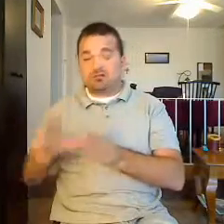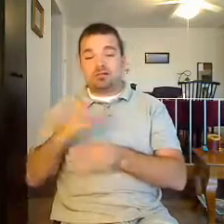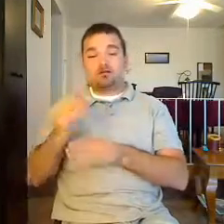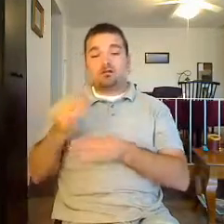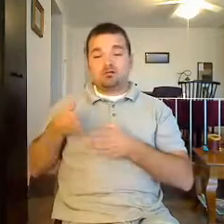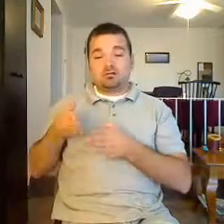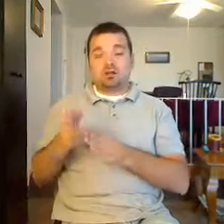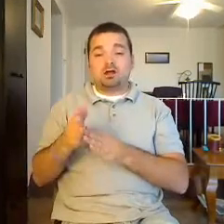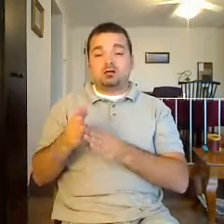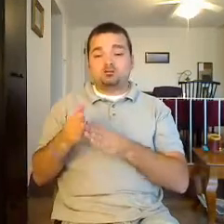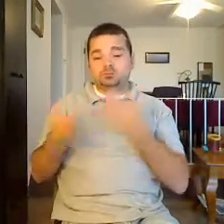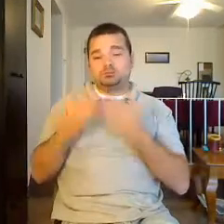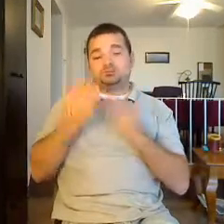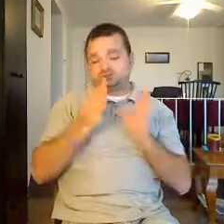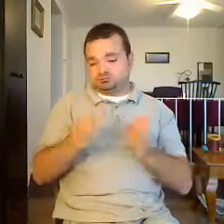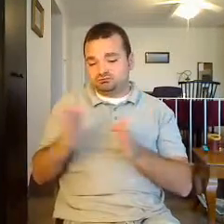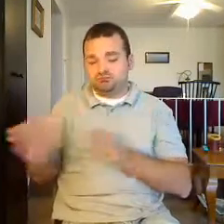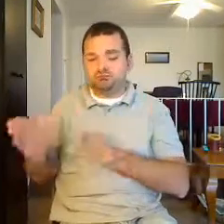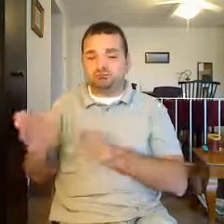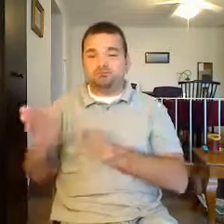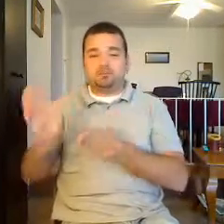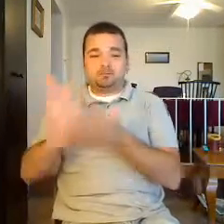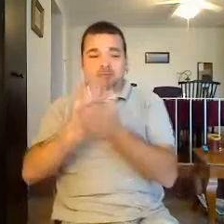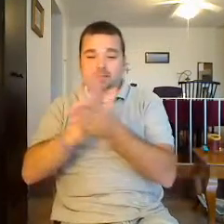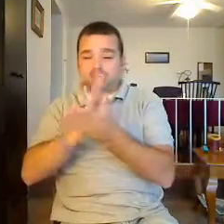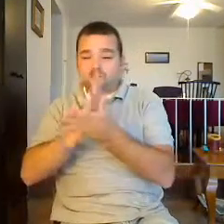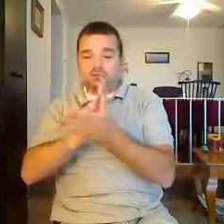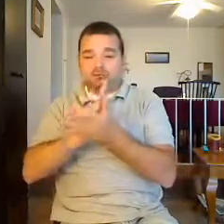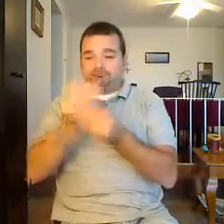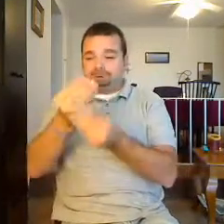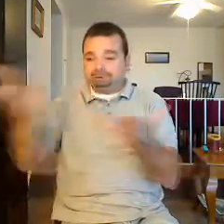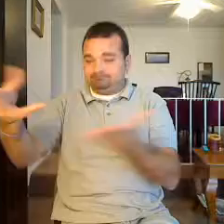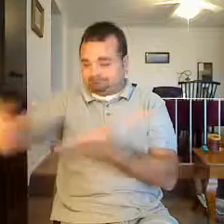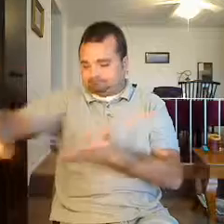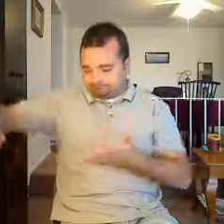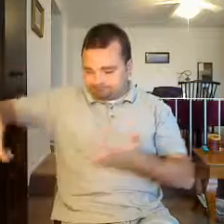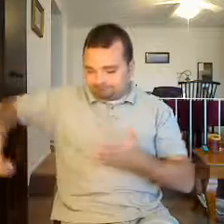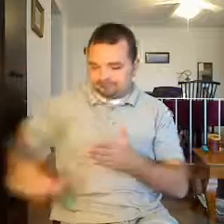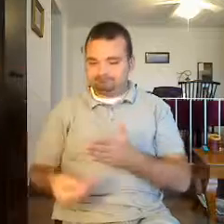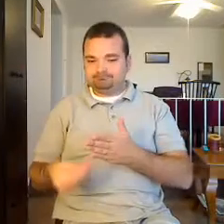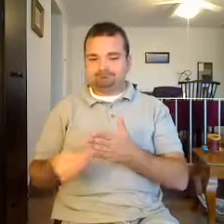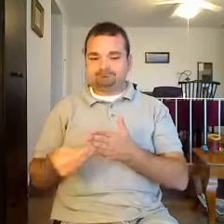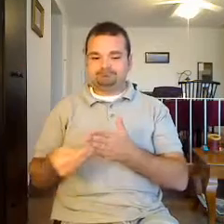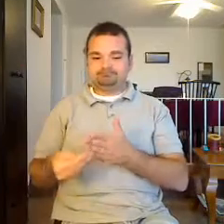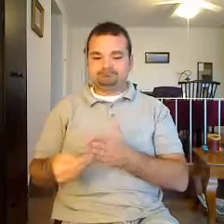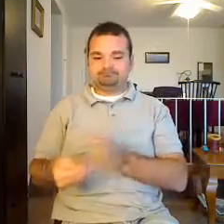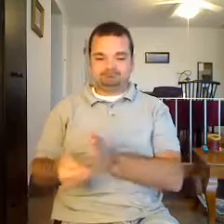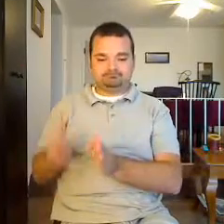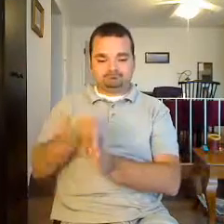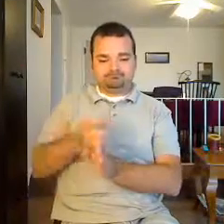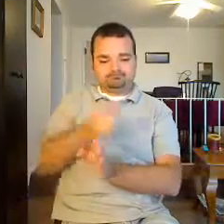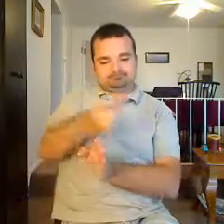easy organization for insert of handouts and so forth. And the wide left margin is for later summarizing the main ideas and points of the